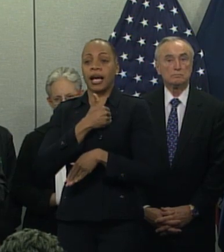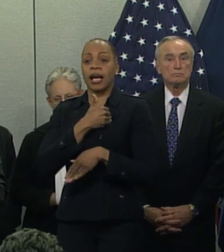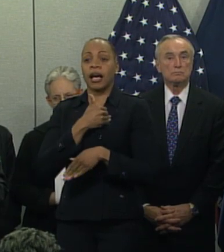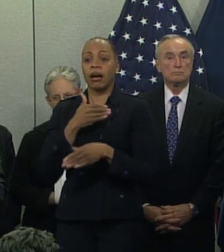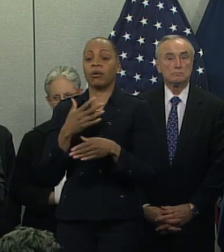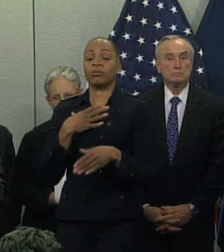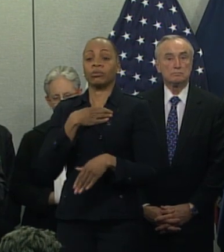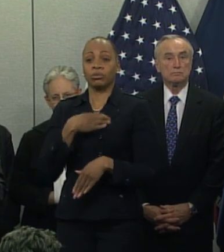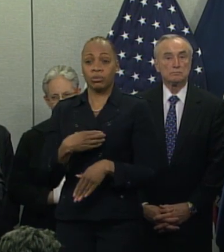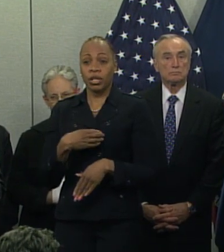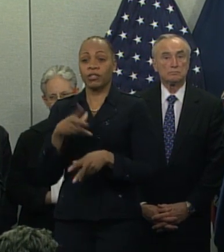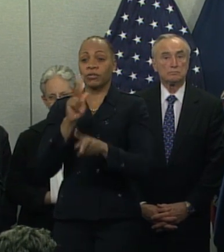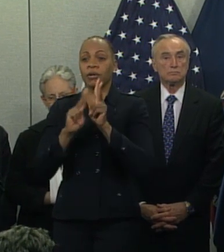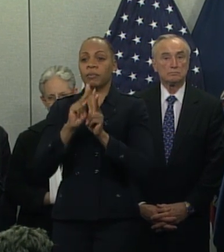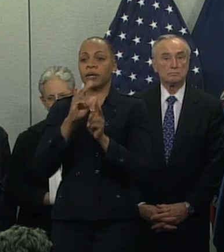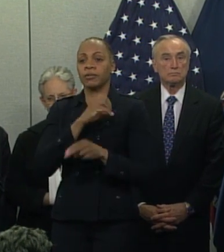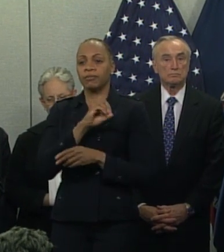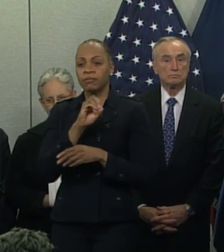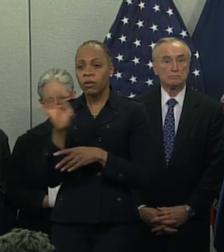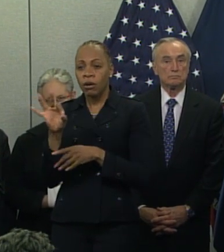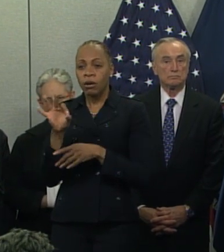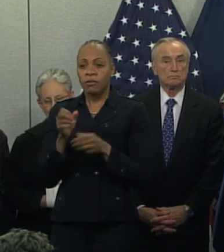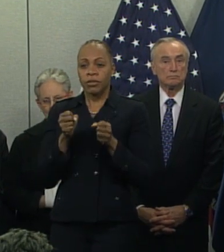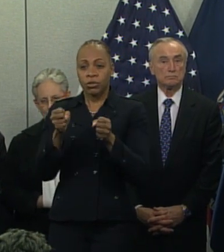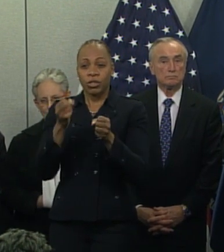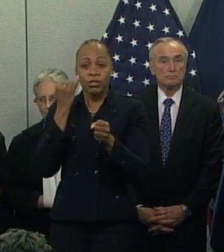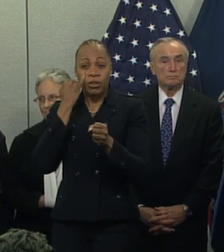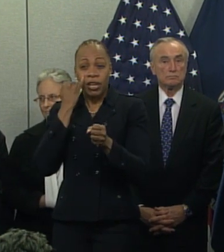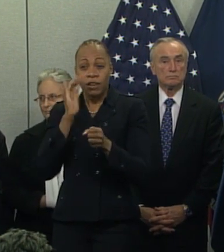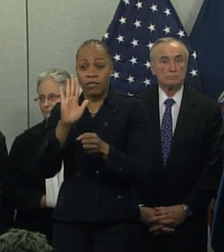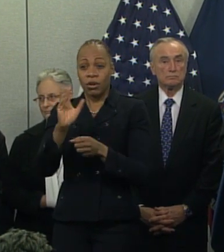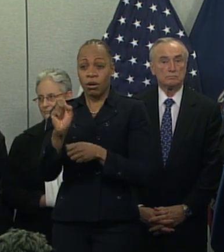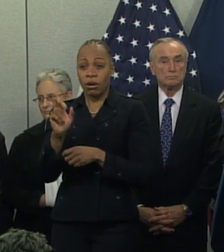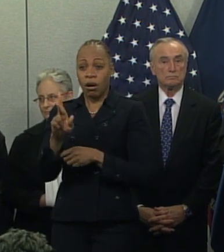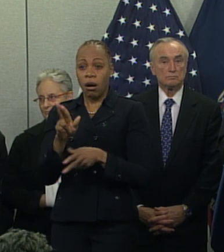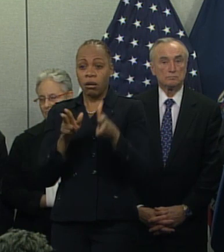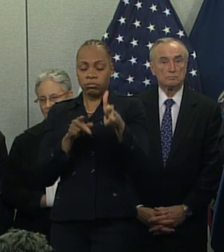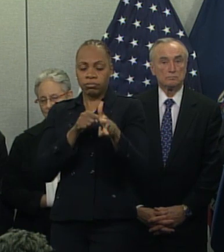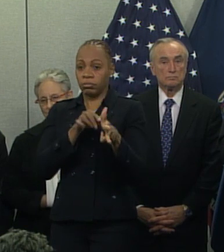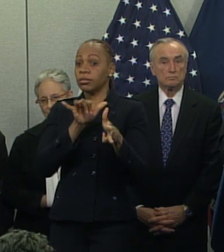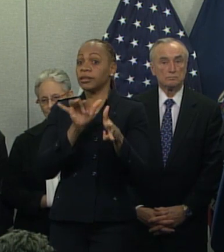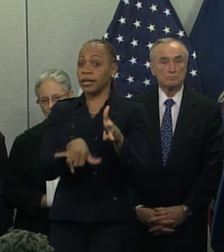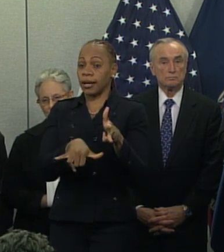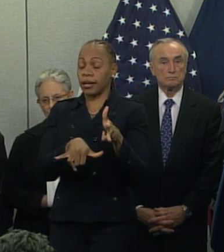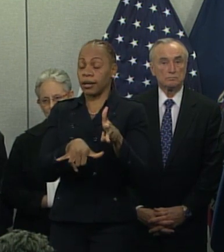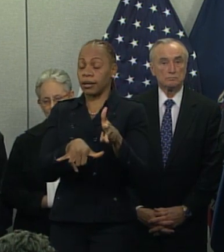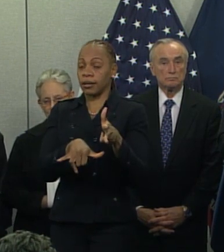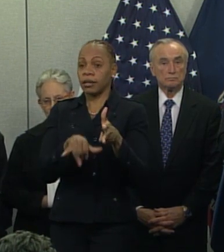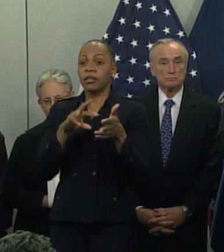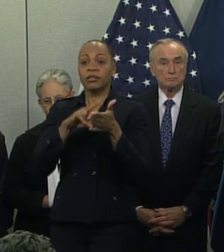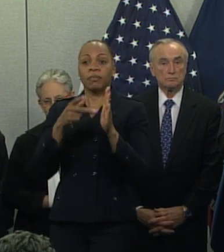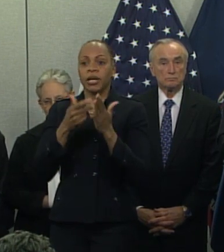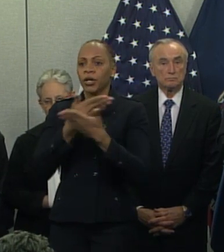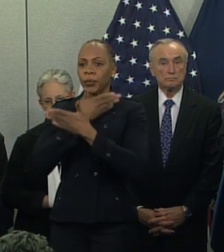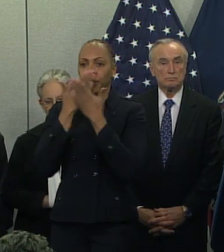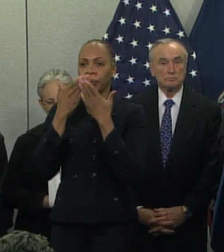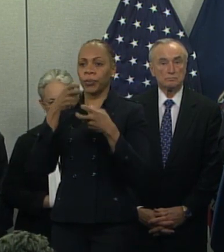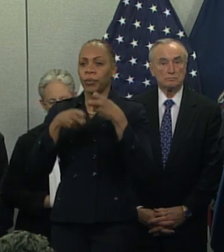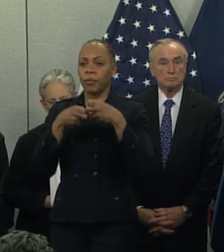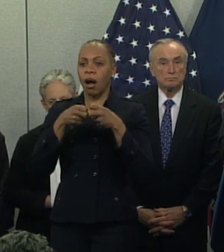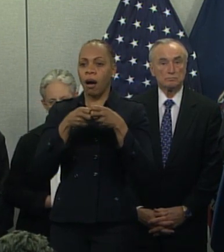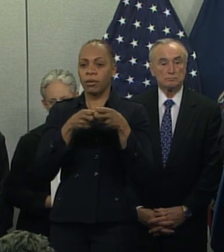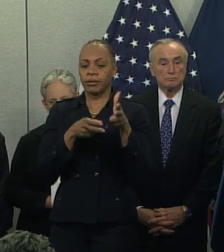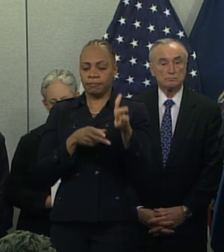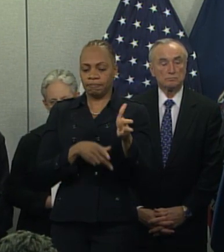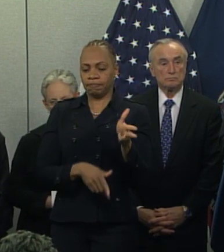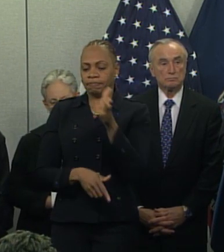streets tonight, people can rest assured if your car is parked tonight, you can leave it where it is. There will be no problem with alternate side